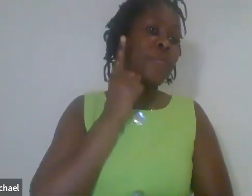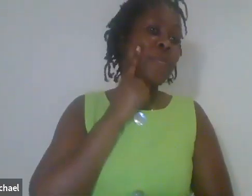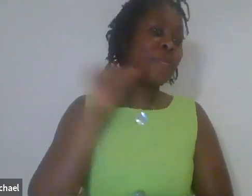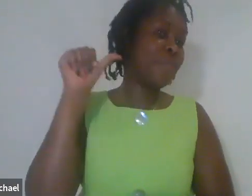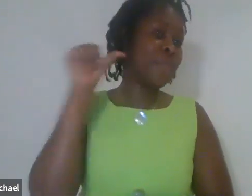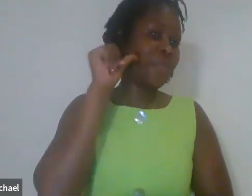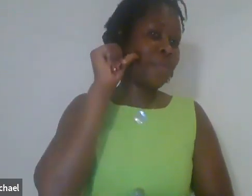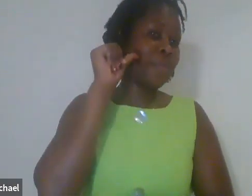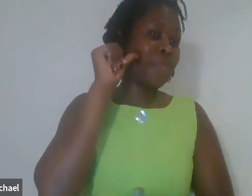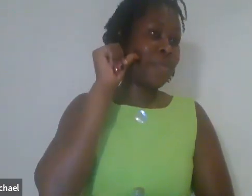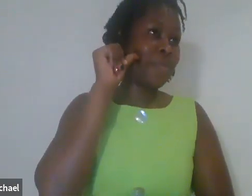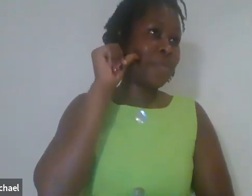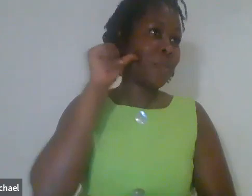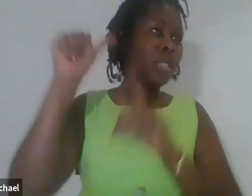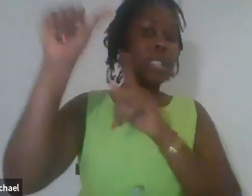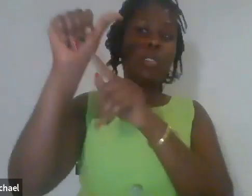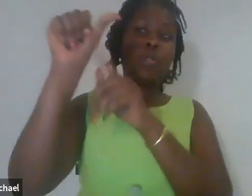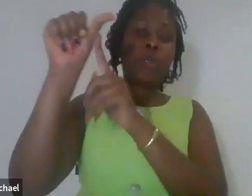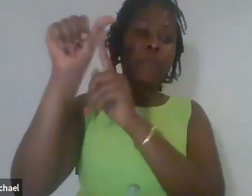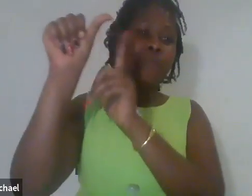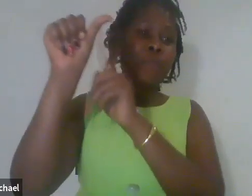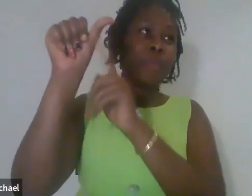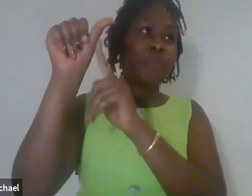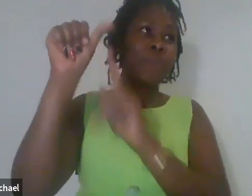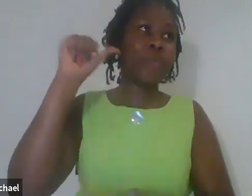This? Yeah. That, with your thumb, use your thumb.